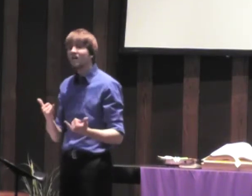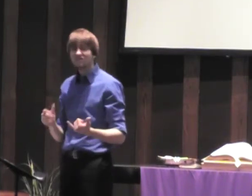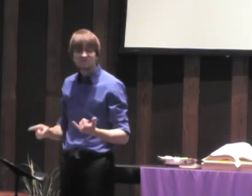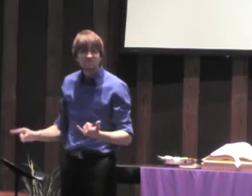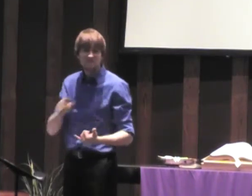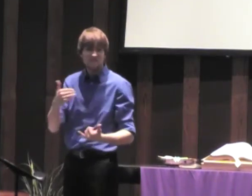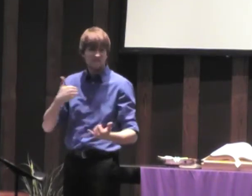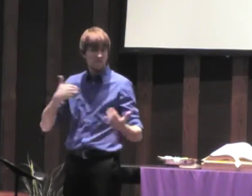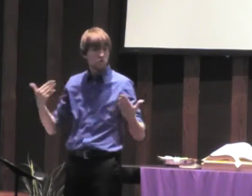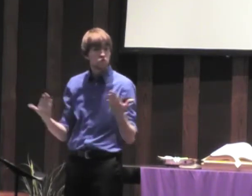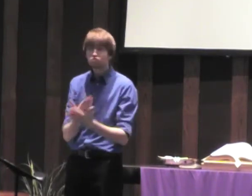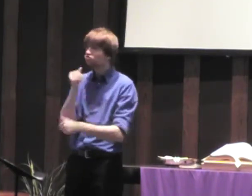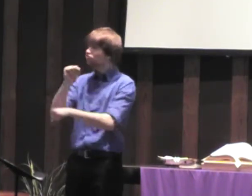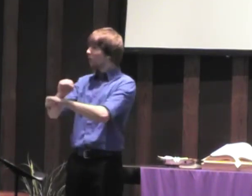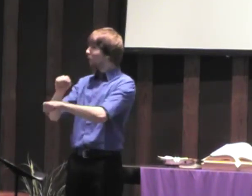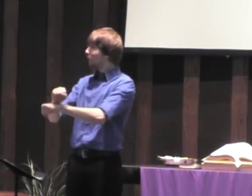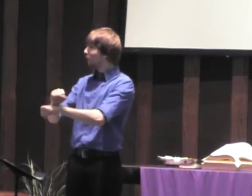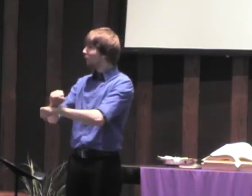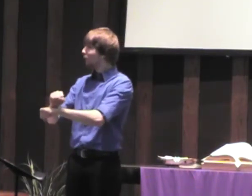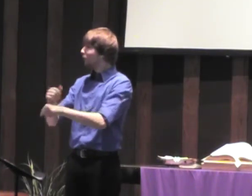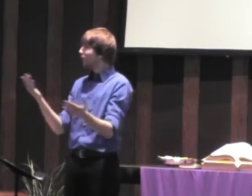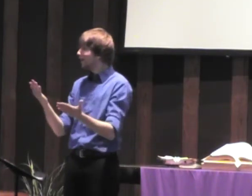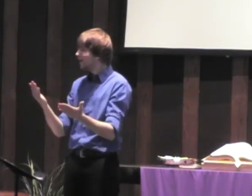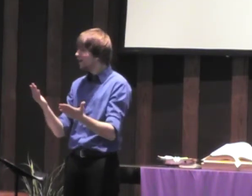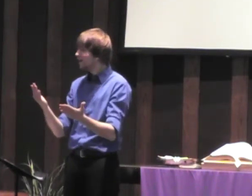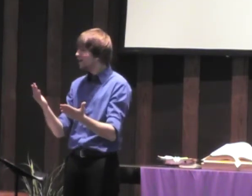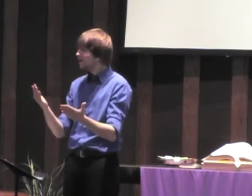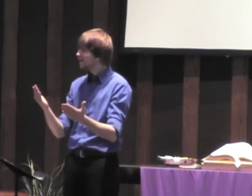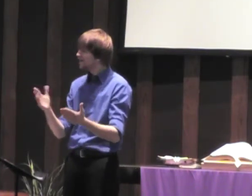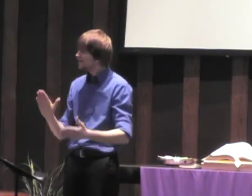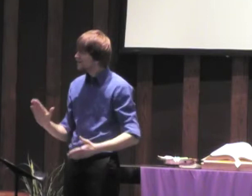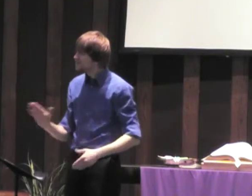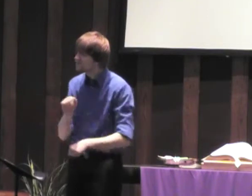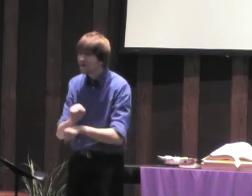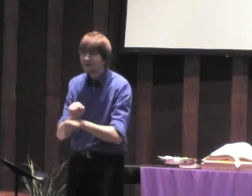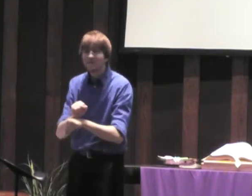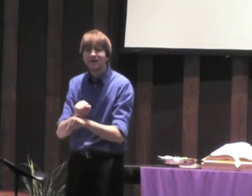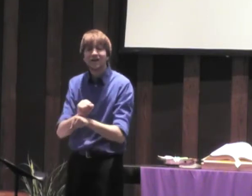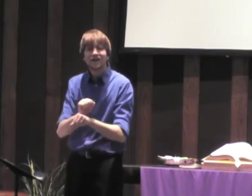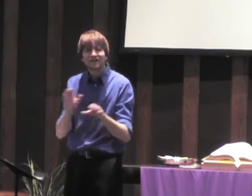People who used to go and steal from the stores now have new jobs.